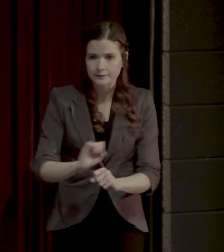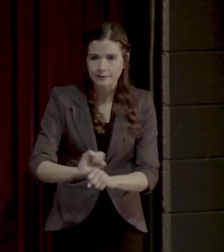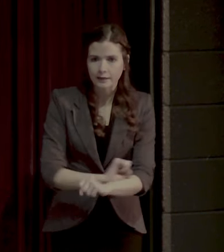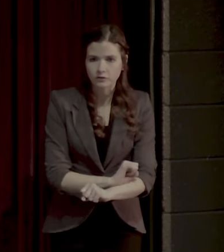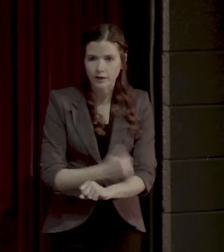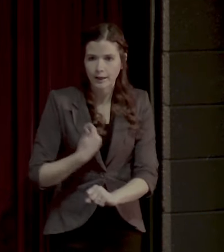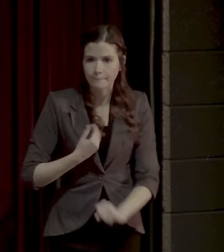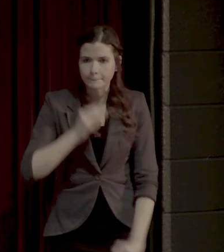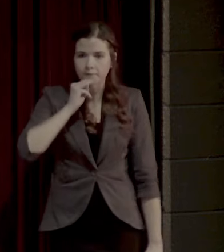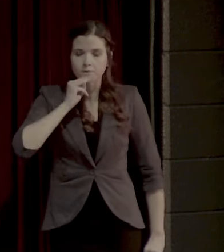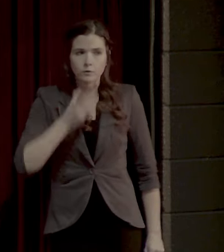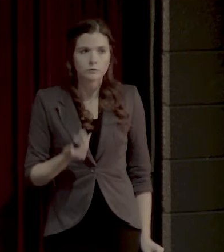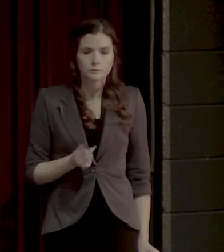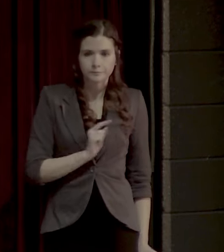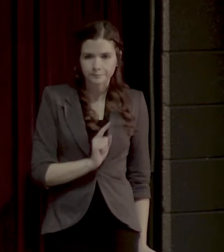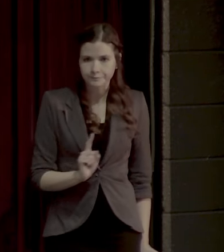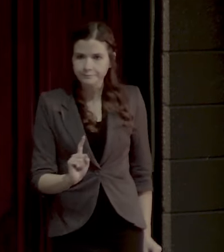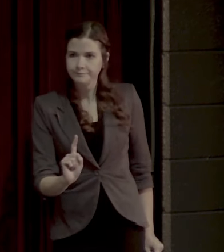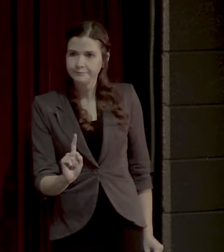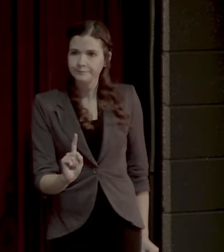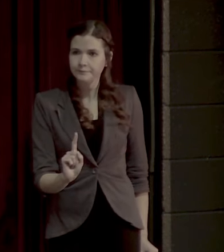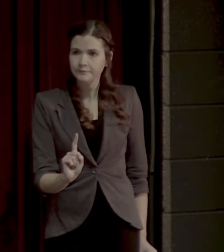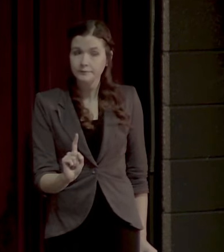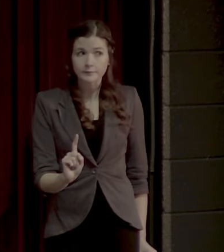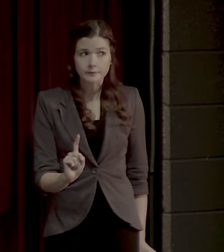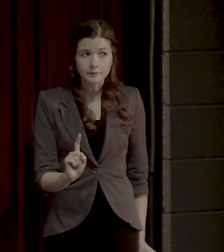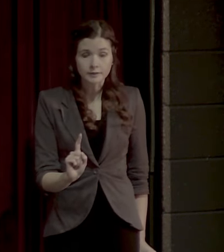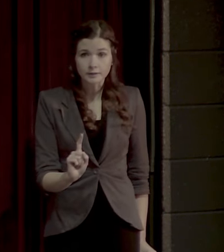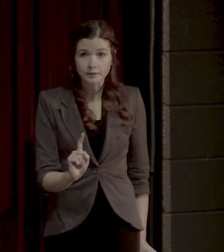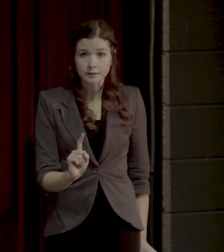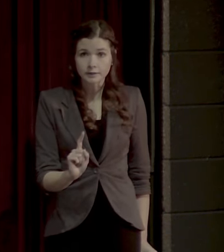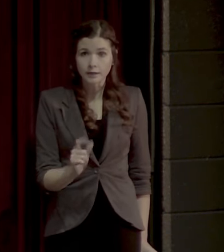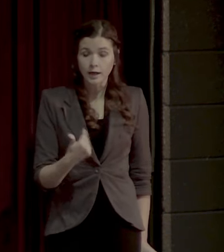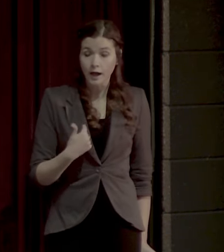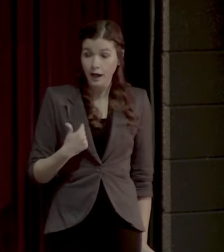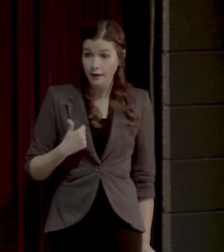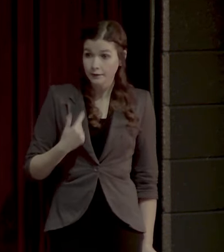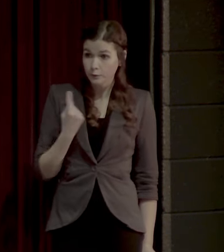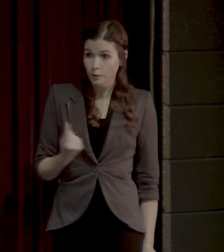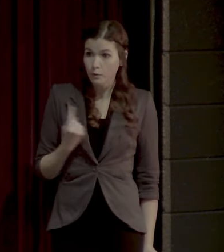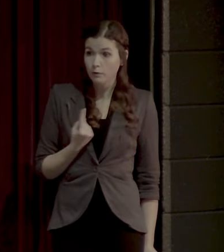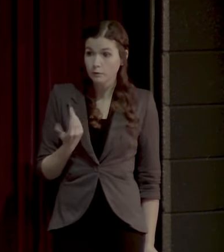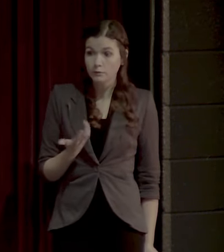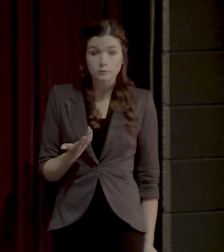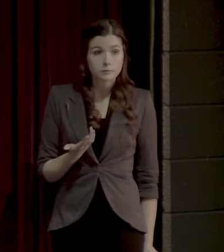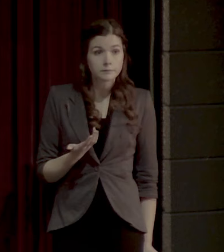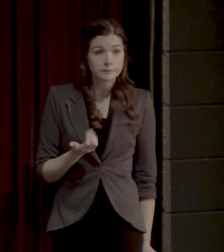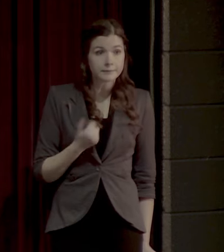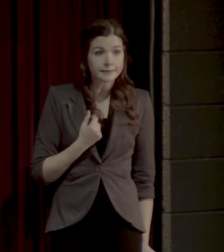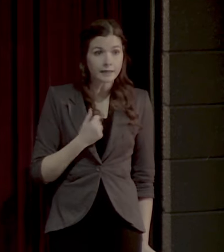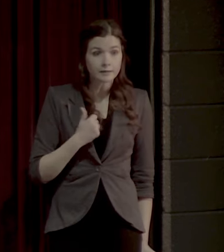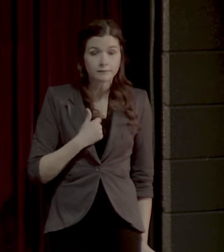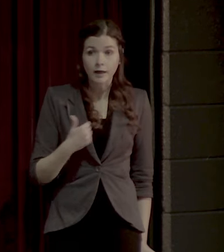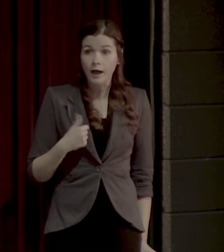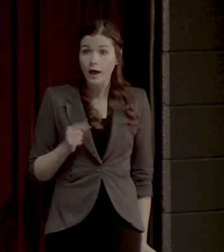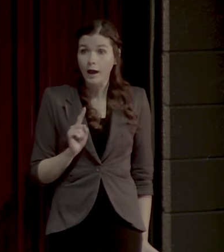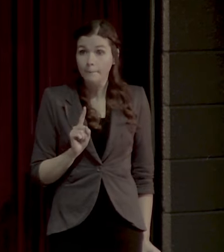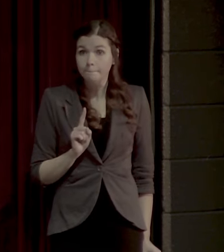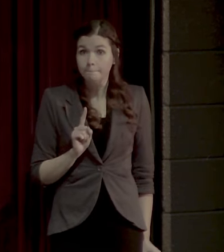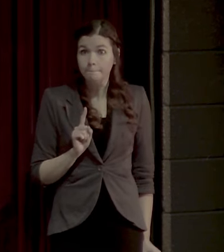microphone. Brandon and I walk up there, and it's the time for me to sing my solo lines. And I just stand